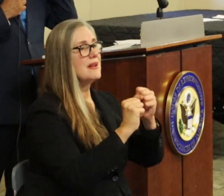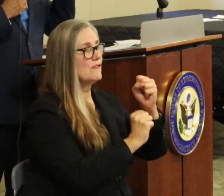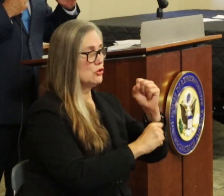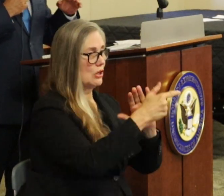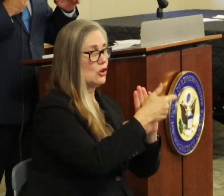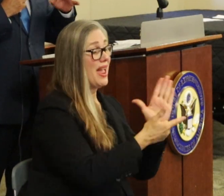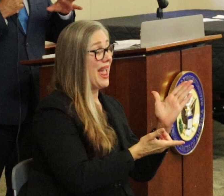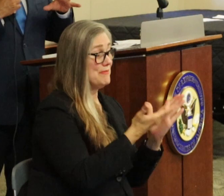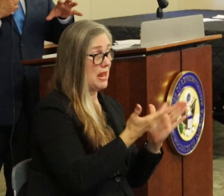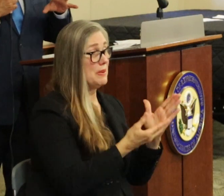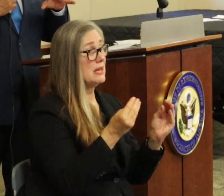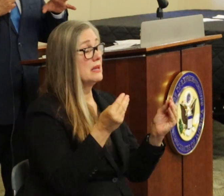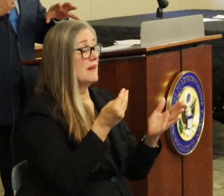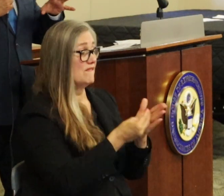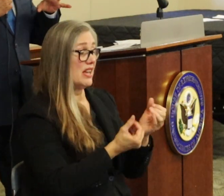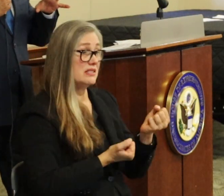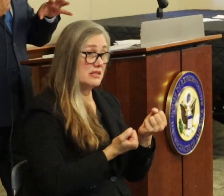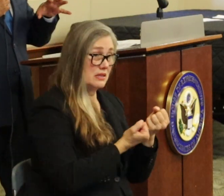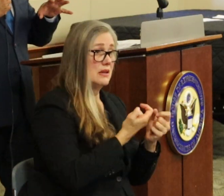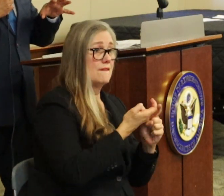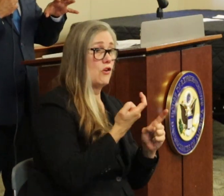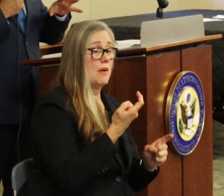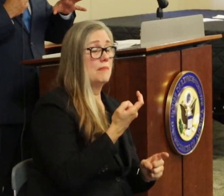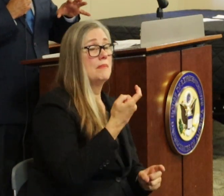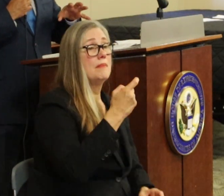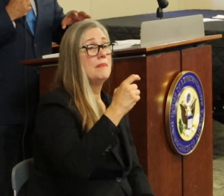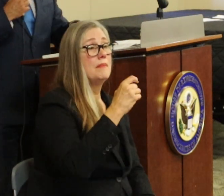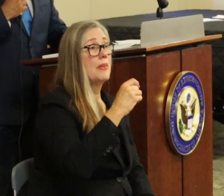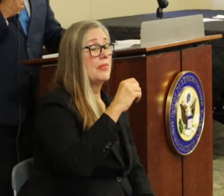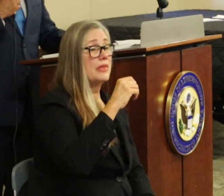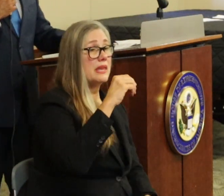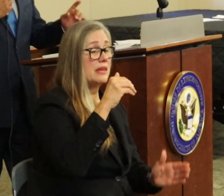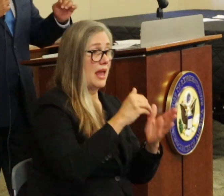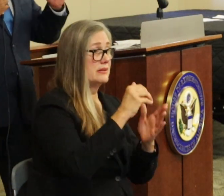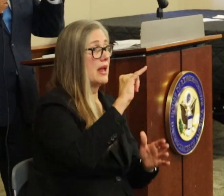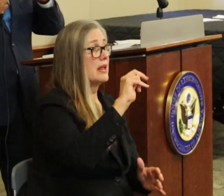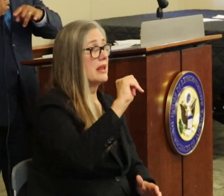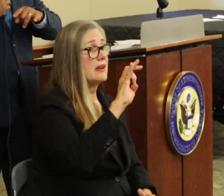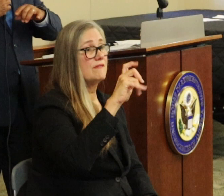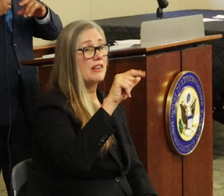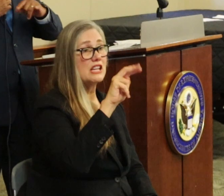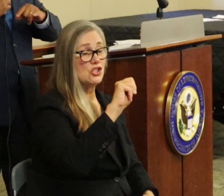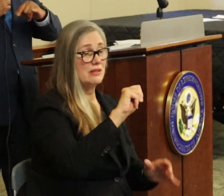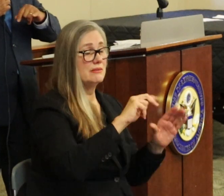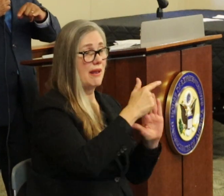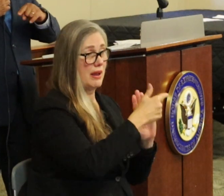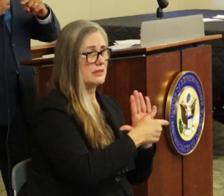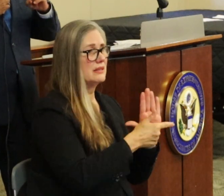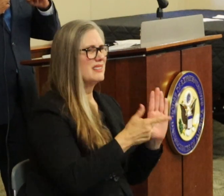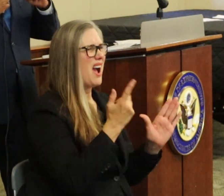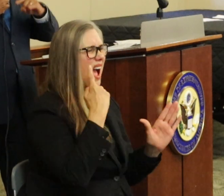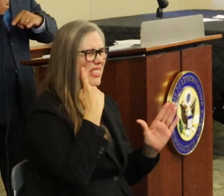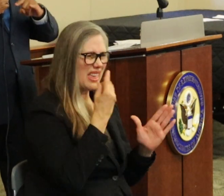Act, I think a lot of the funding that comes for water projects comes via the state. I know the state is looking